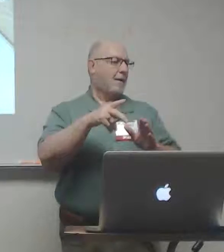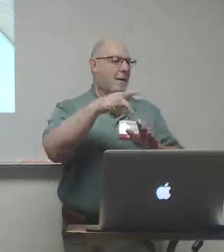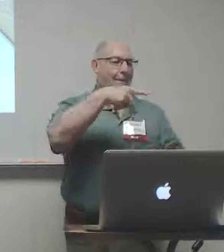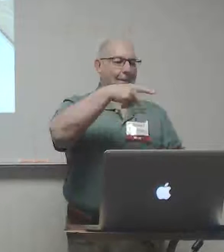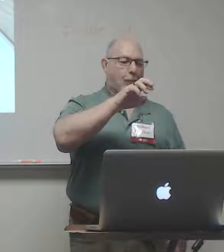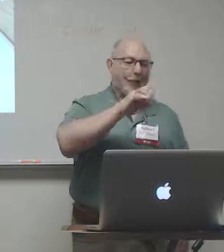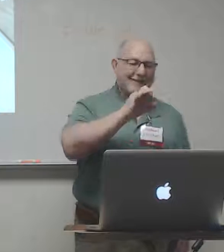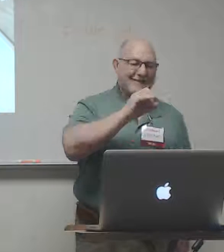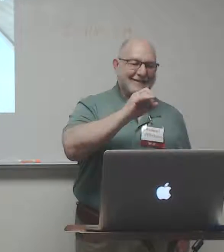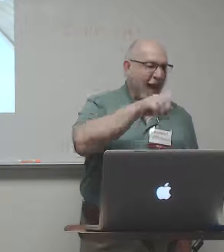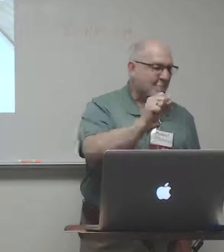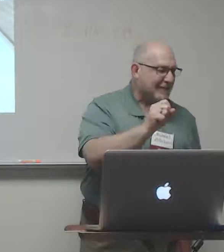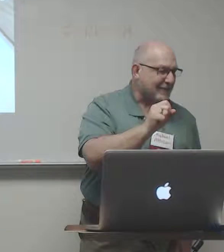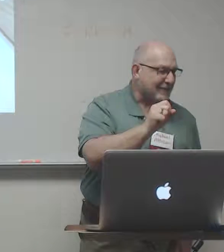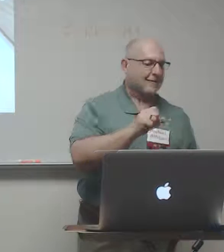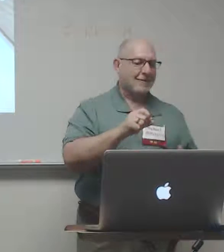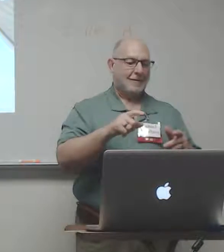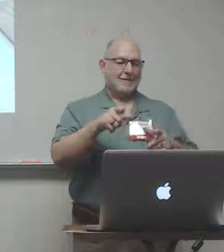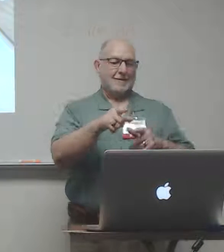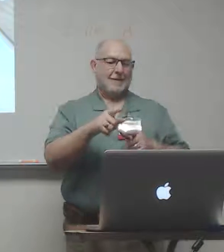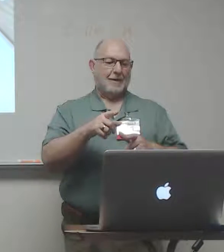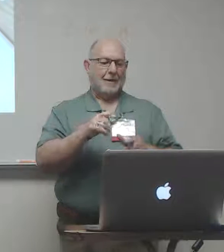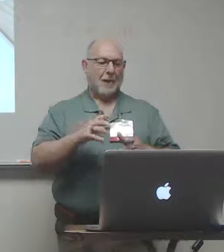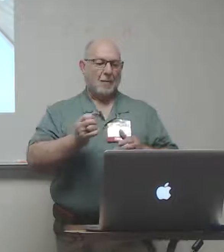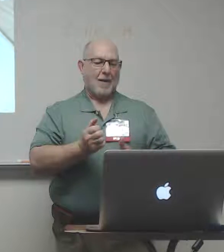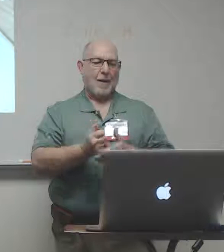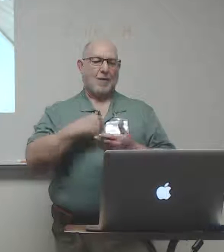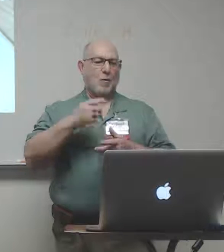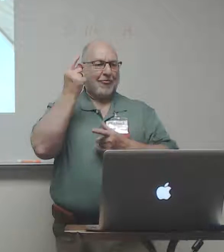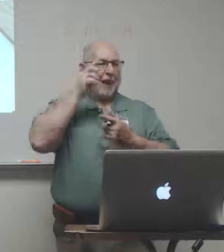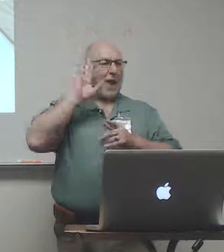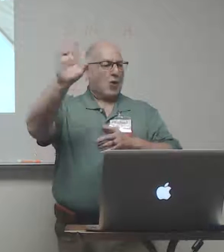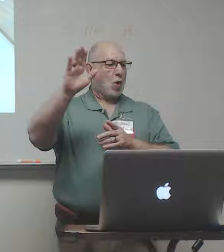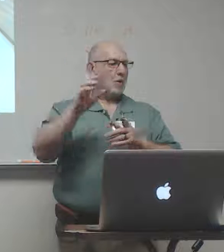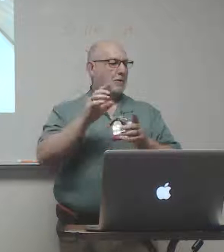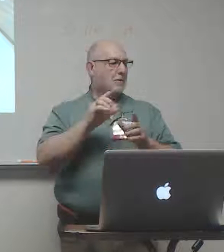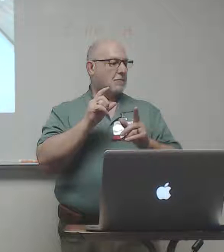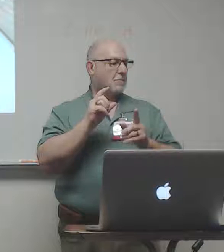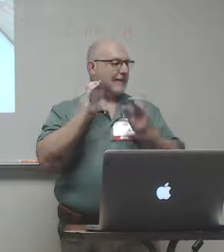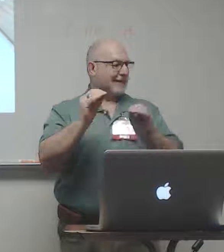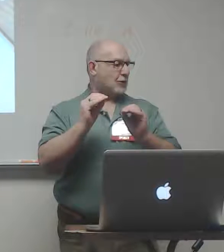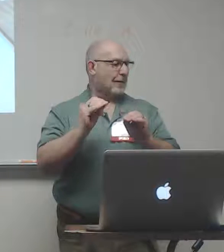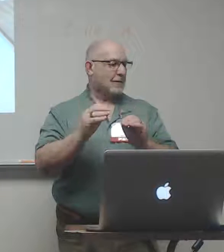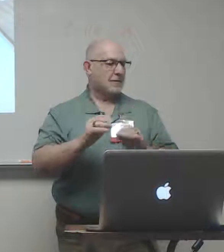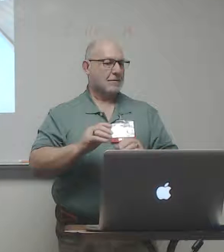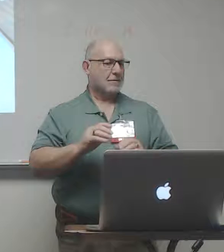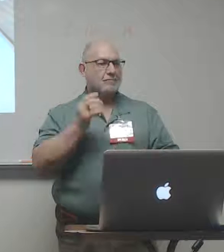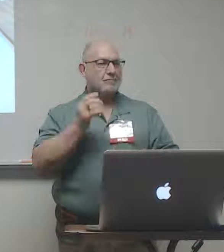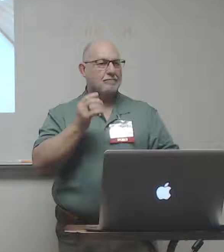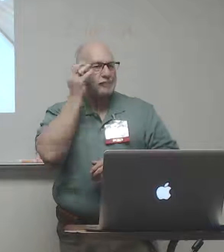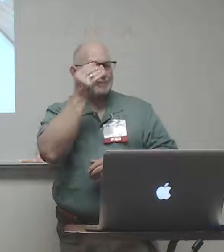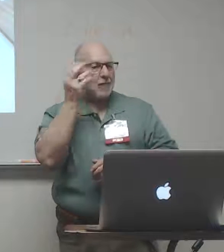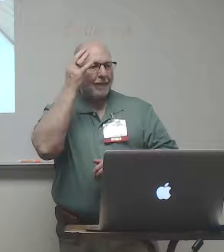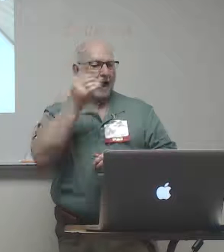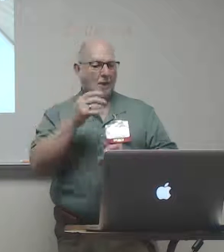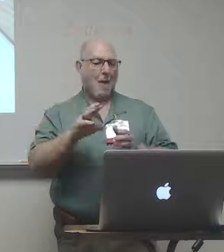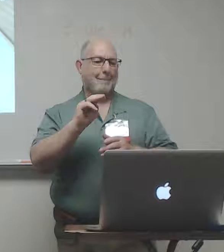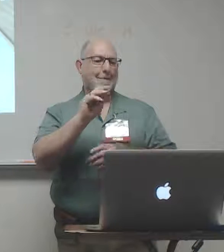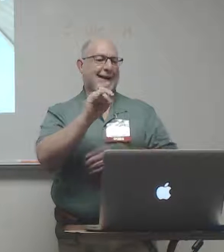say instructions. Some say precepts. One thing about your You know, what we're thinking about is your teachings. Think about